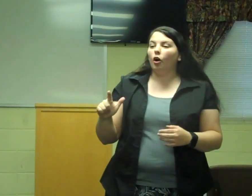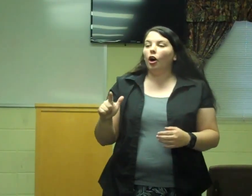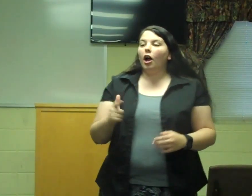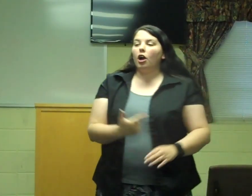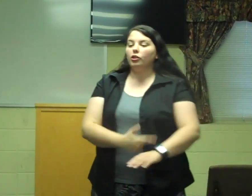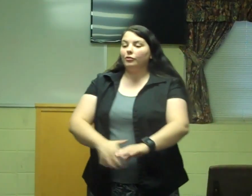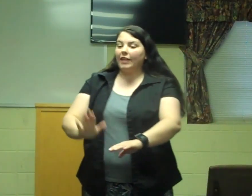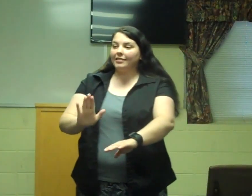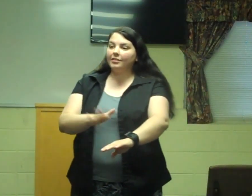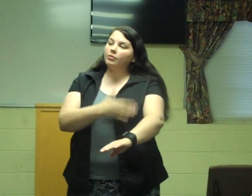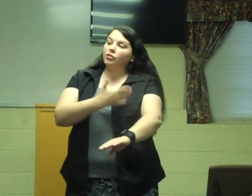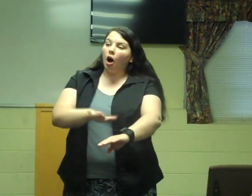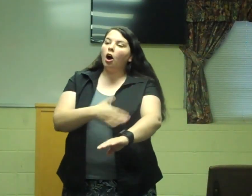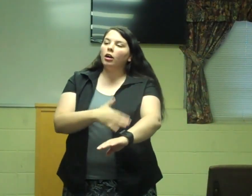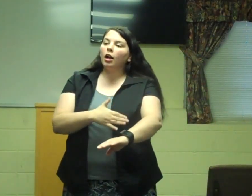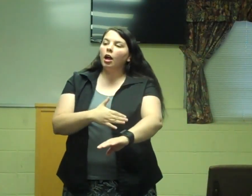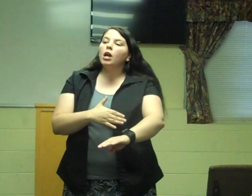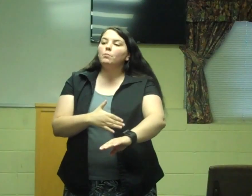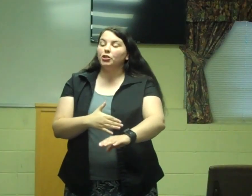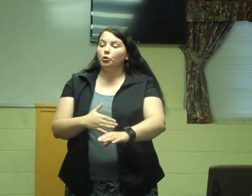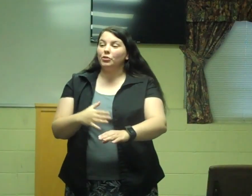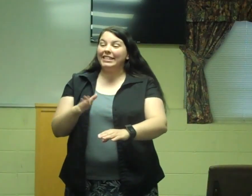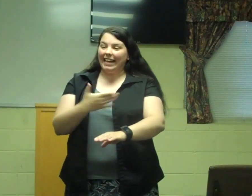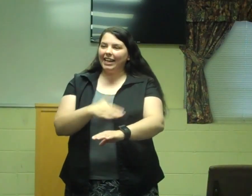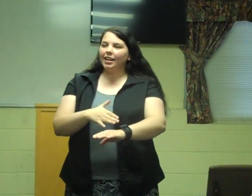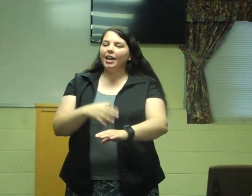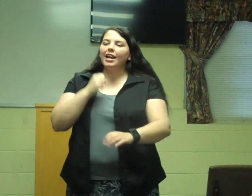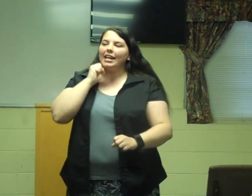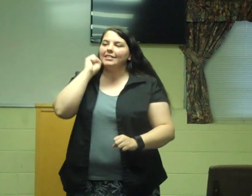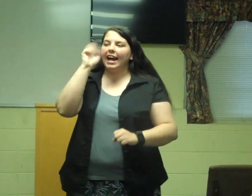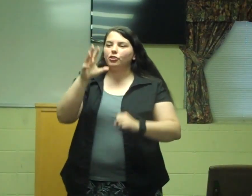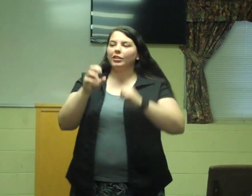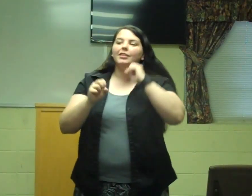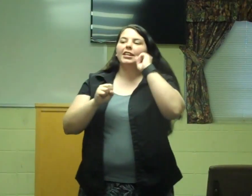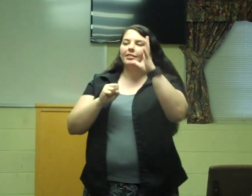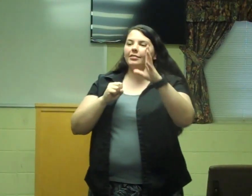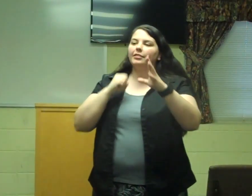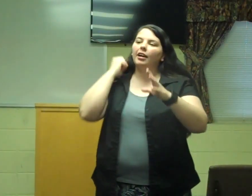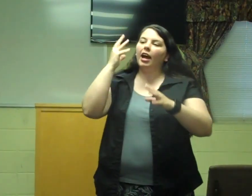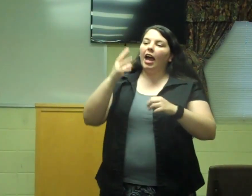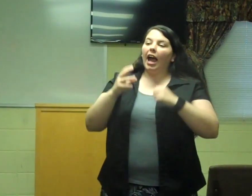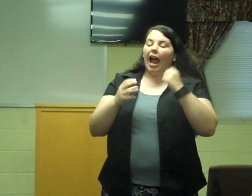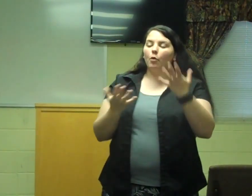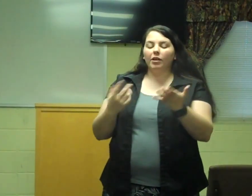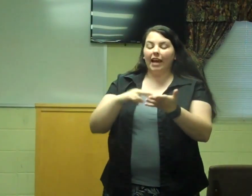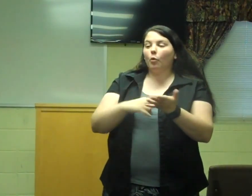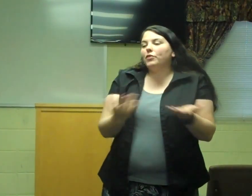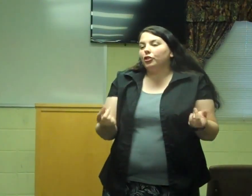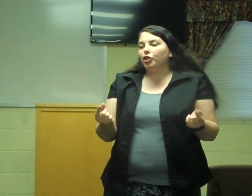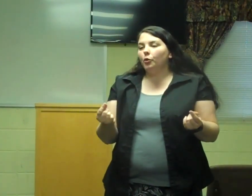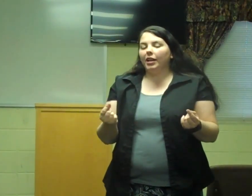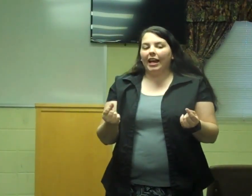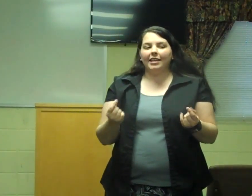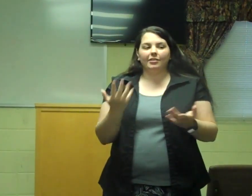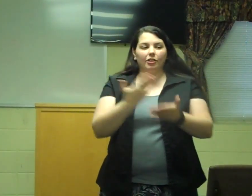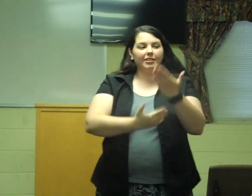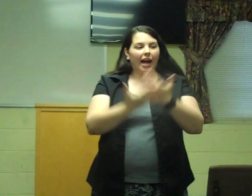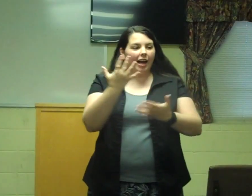ASL, that's song, but to sing is actually this. And what they're doing is the